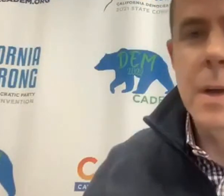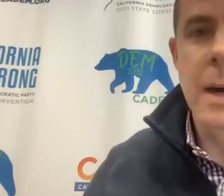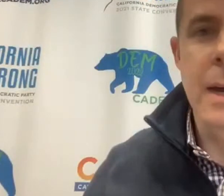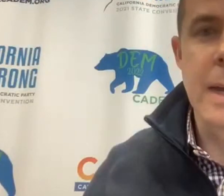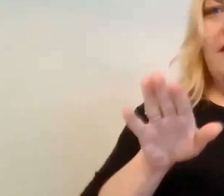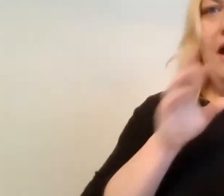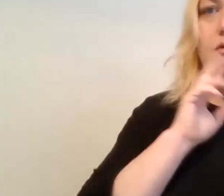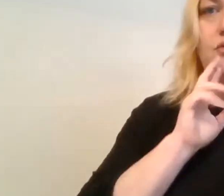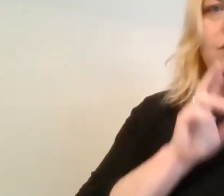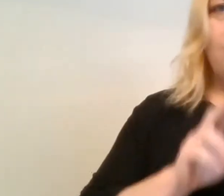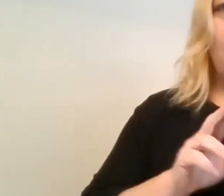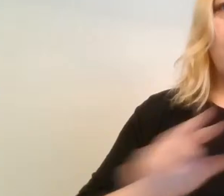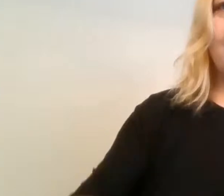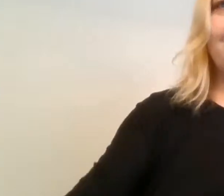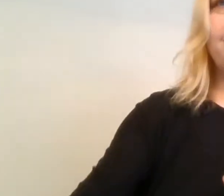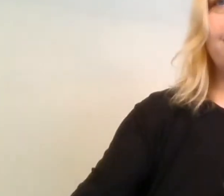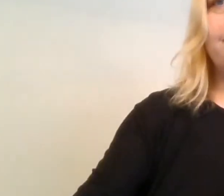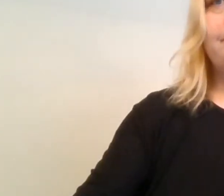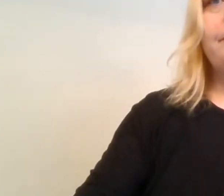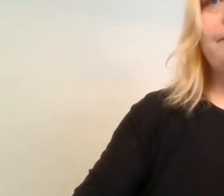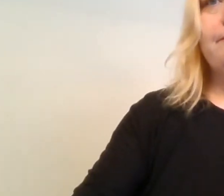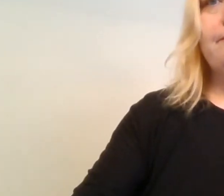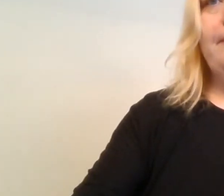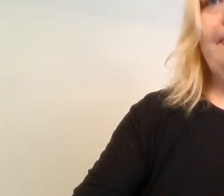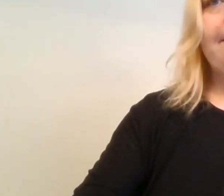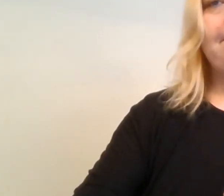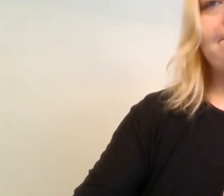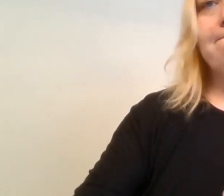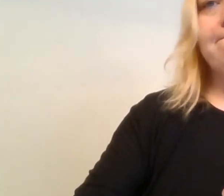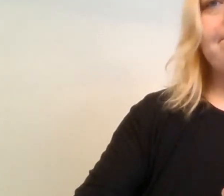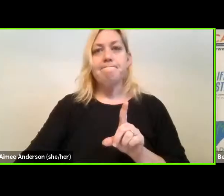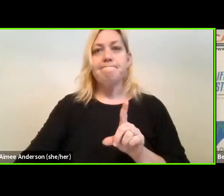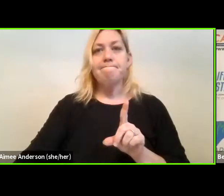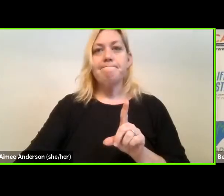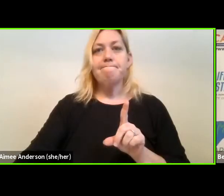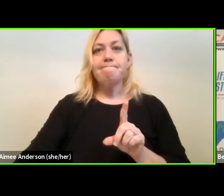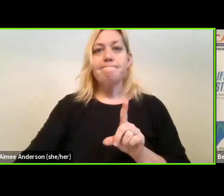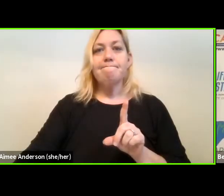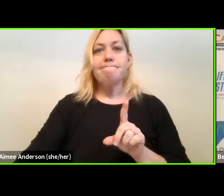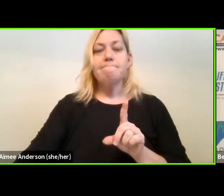report. As you may have remembered, there are